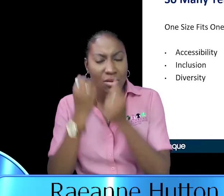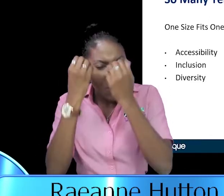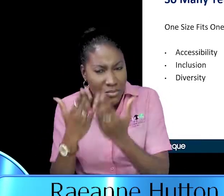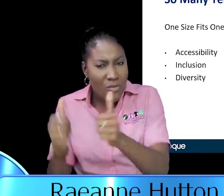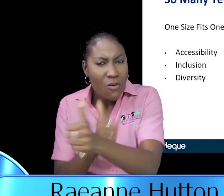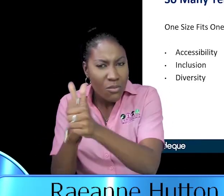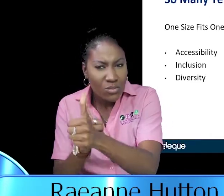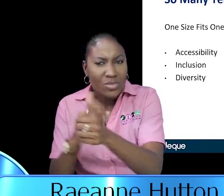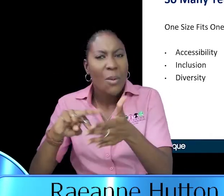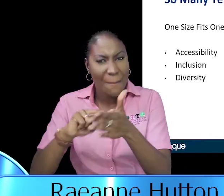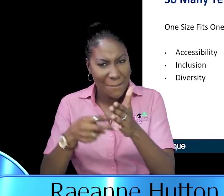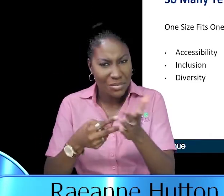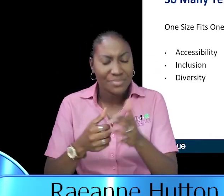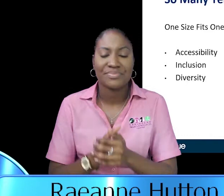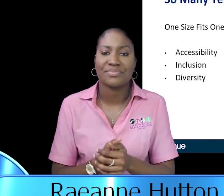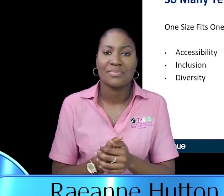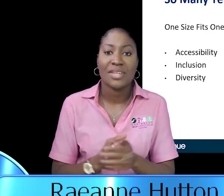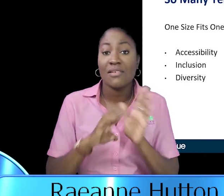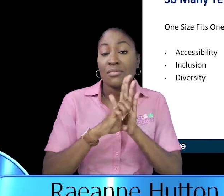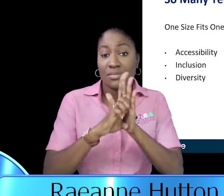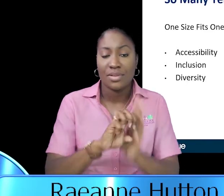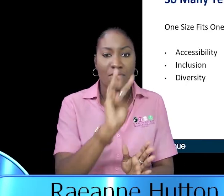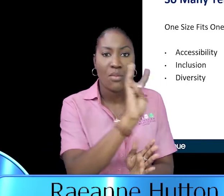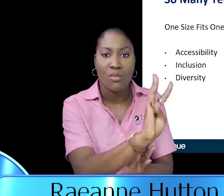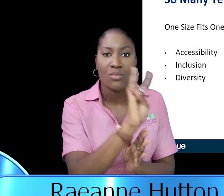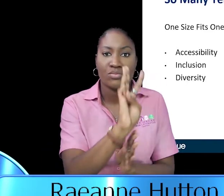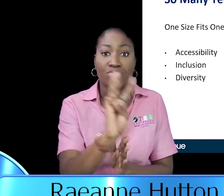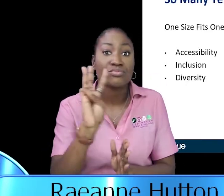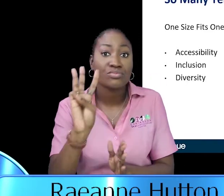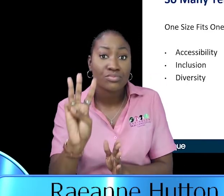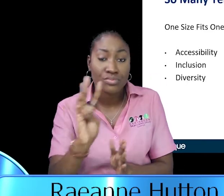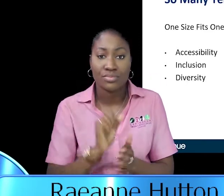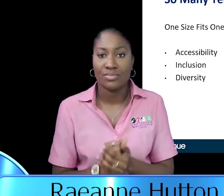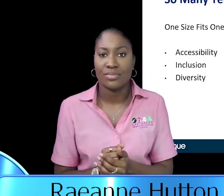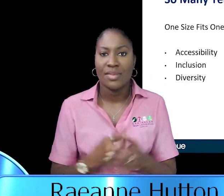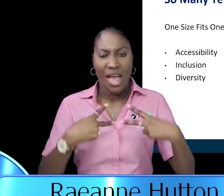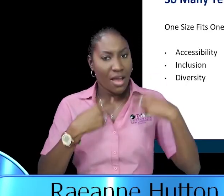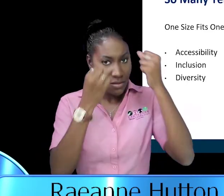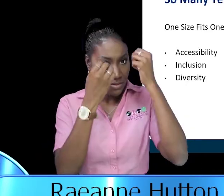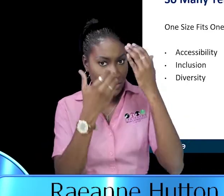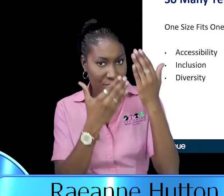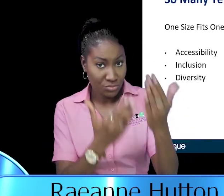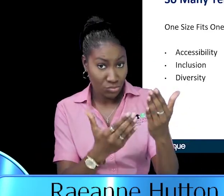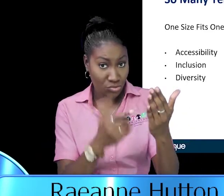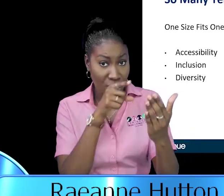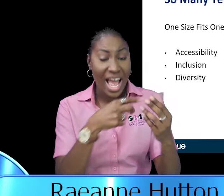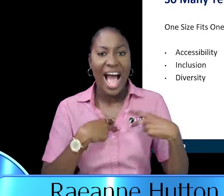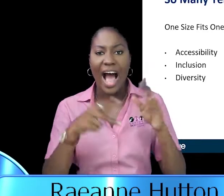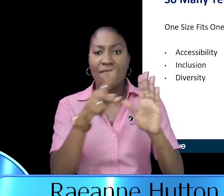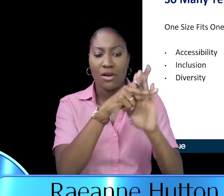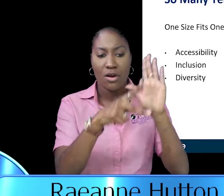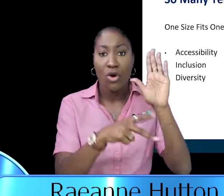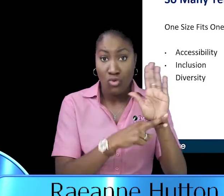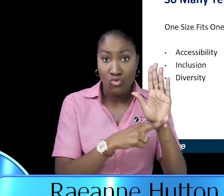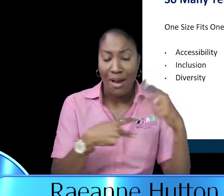the most major one being the World Wide Web Consortium Web Content Accessibility